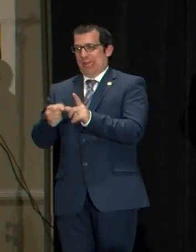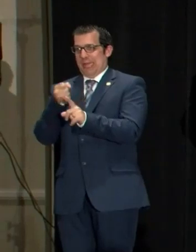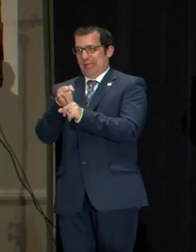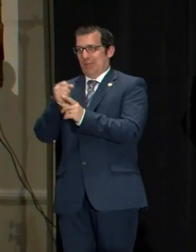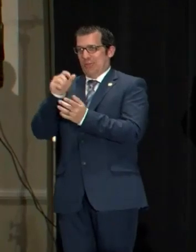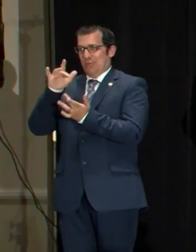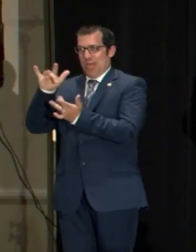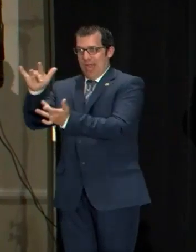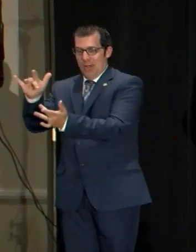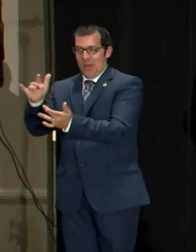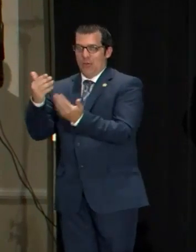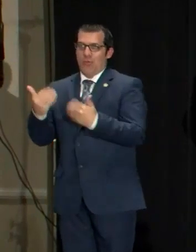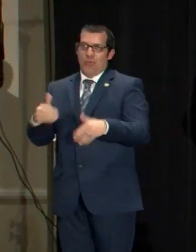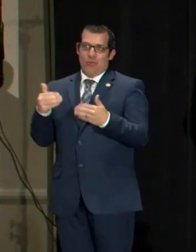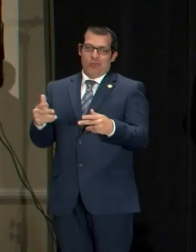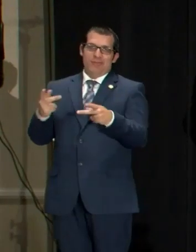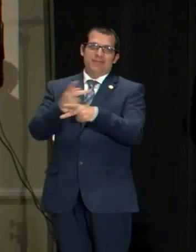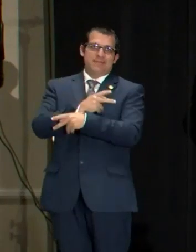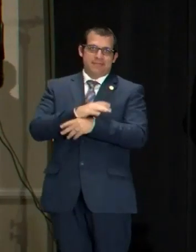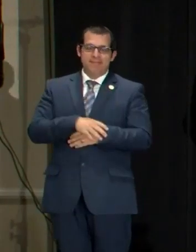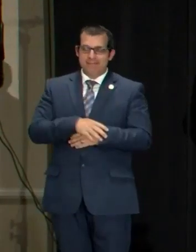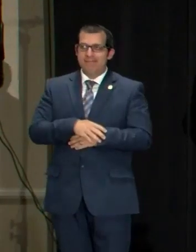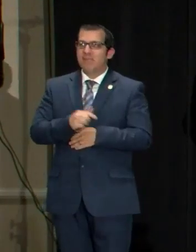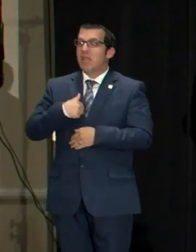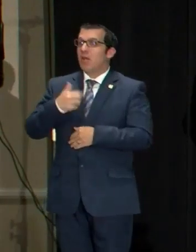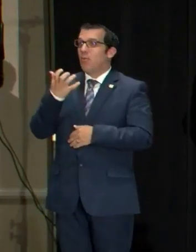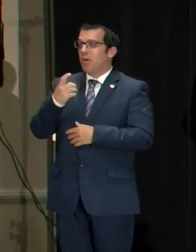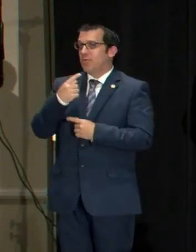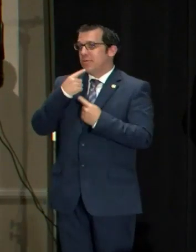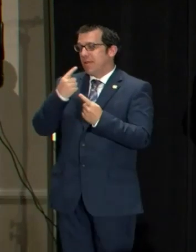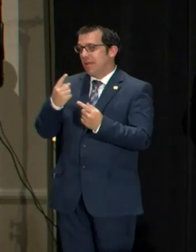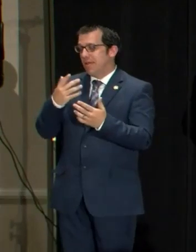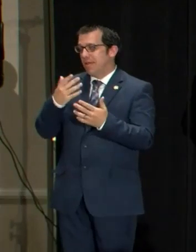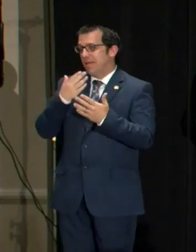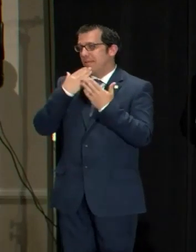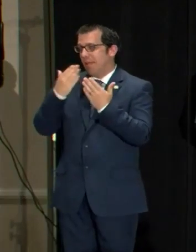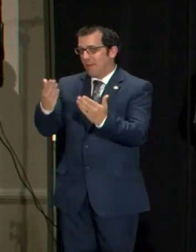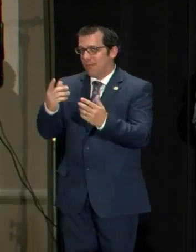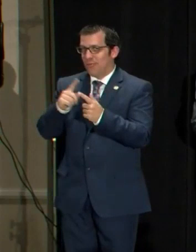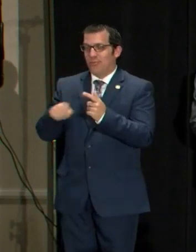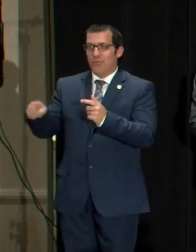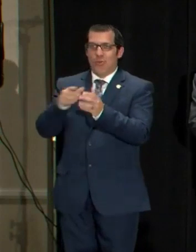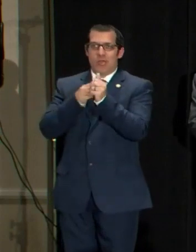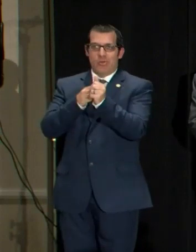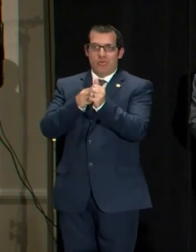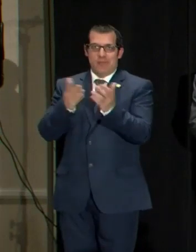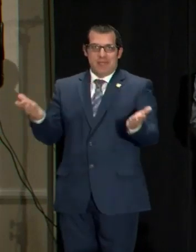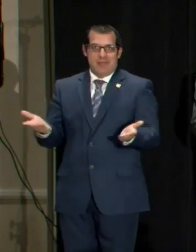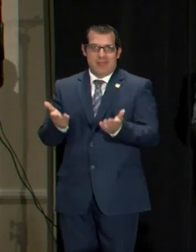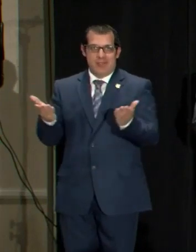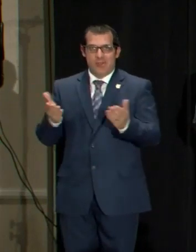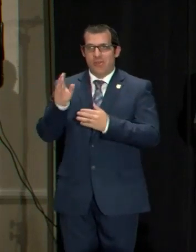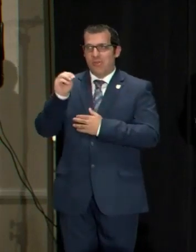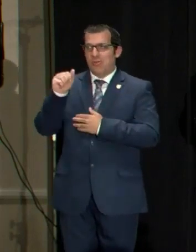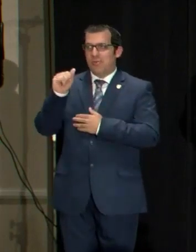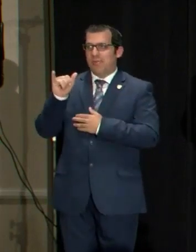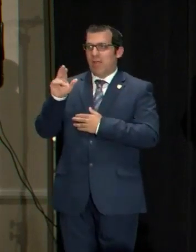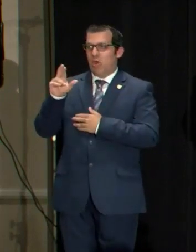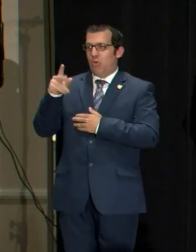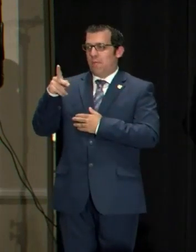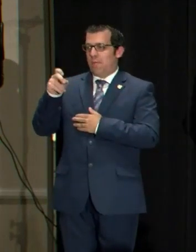the tornado. I also want to express appreciation to our leadership that's here. Mayor